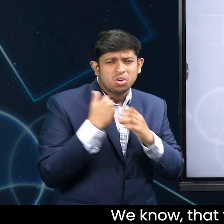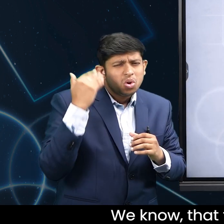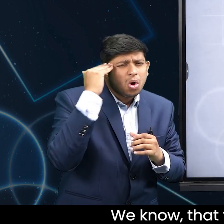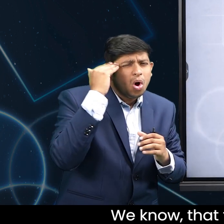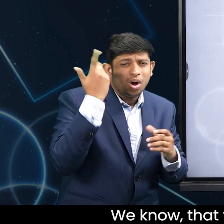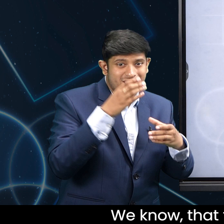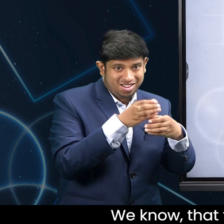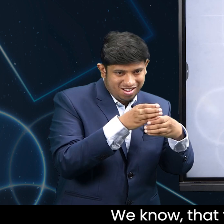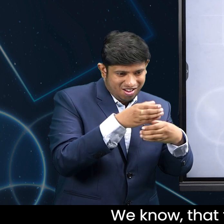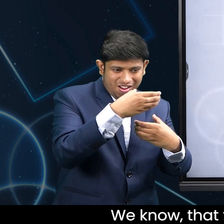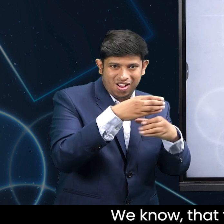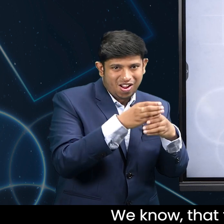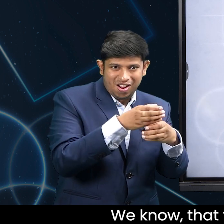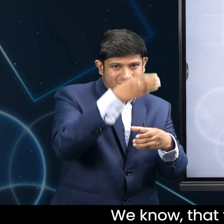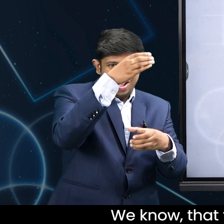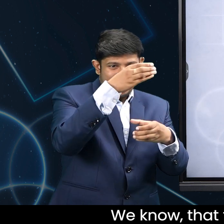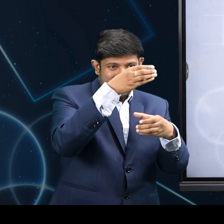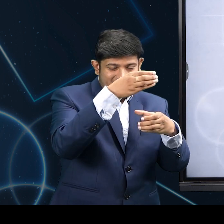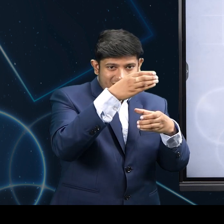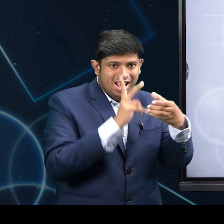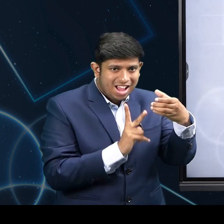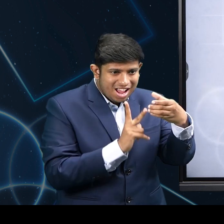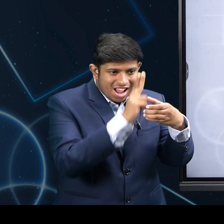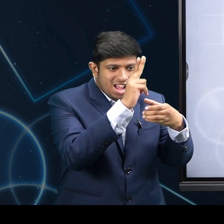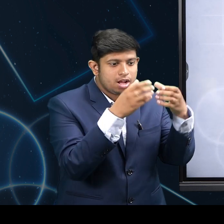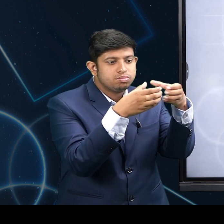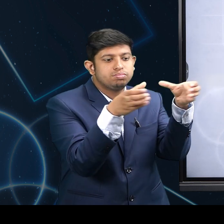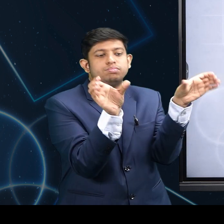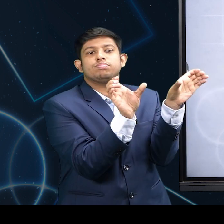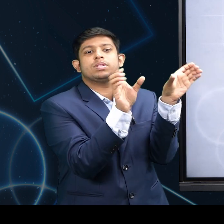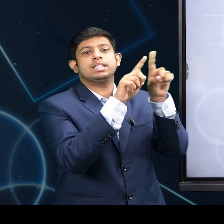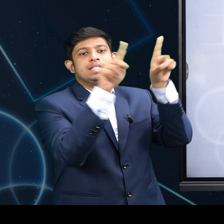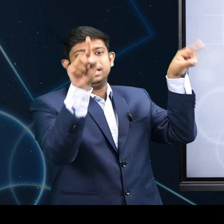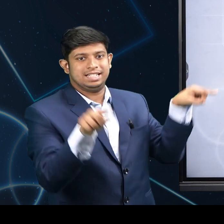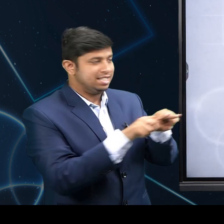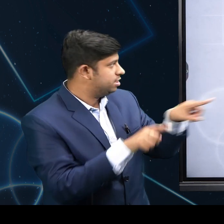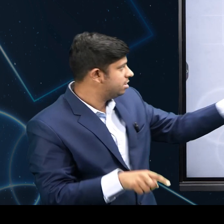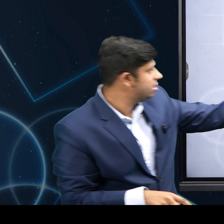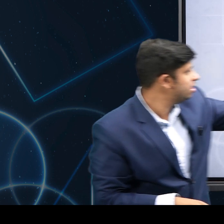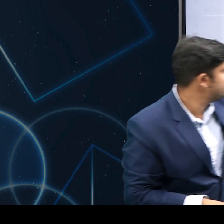We know that the curved surface area of a cylinder is a rectangular sheet.